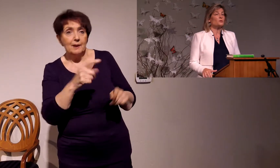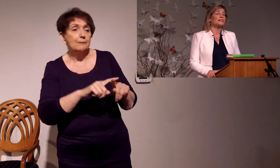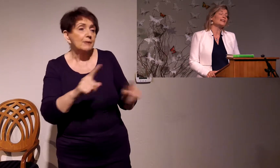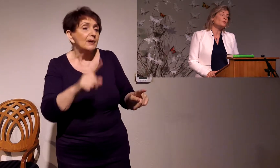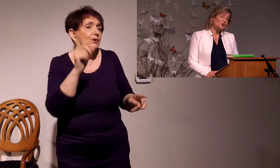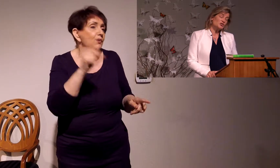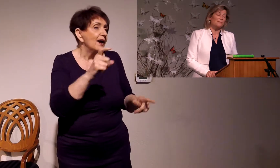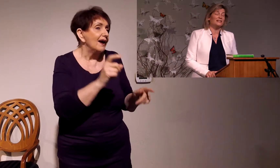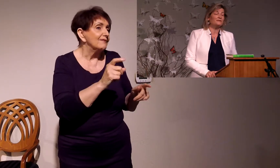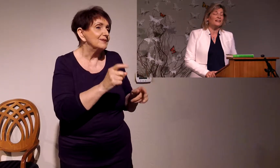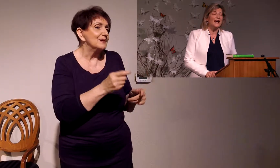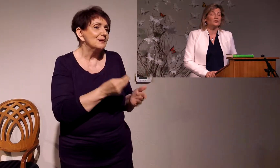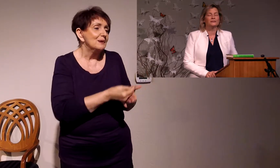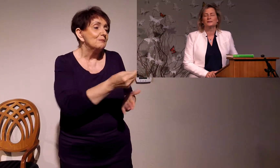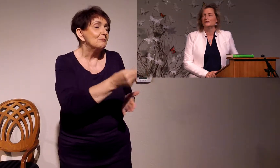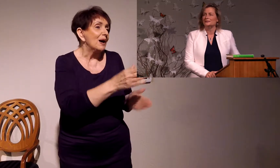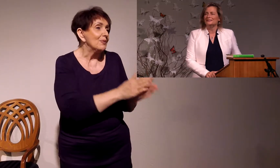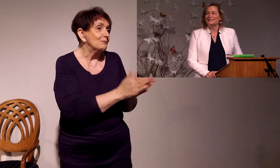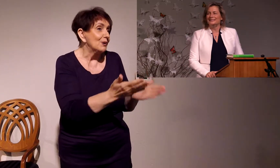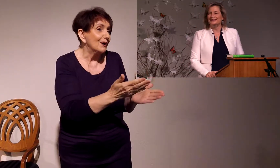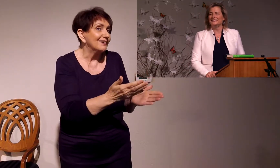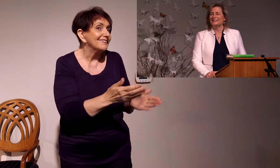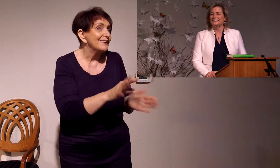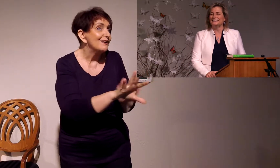to see what words I'm leaving out.